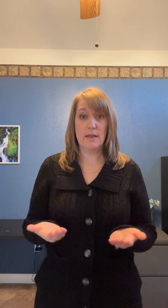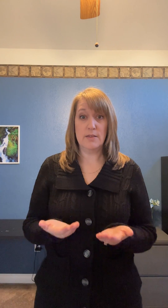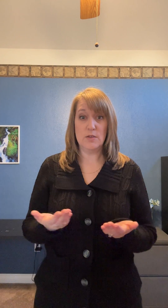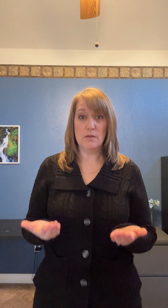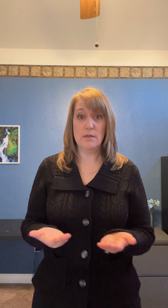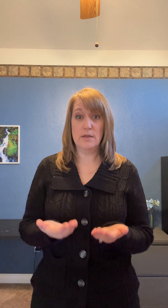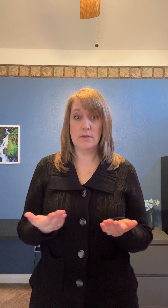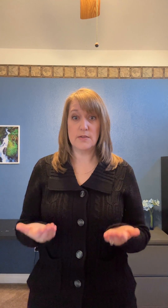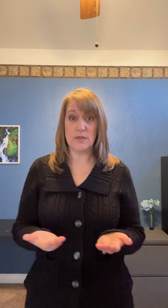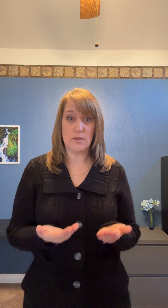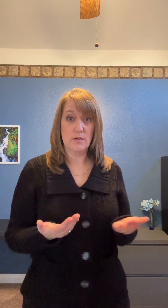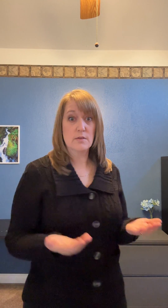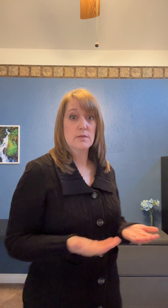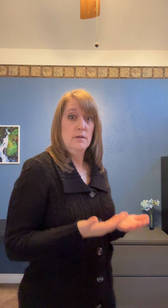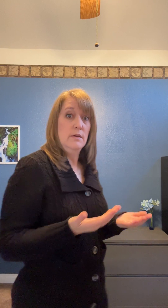do little circles.